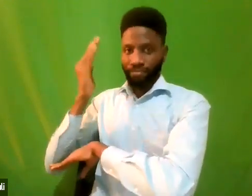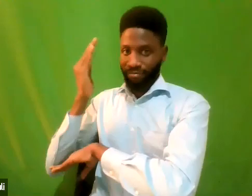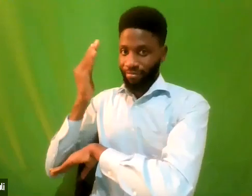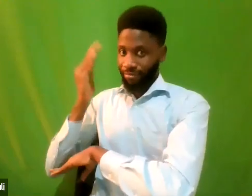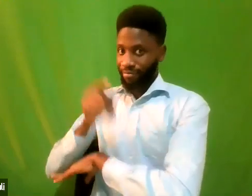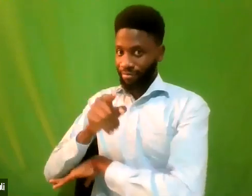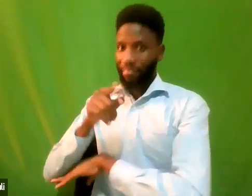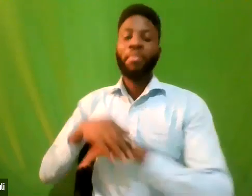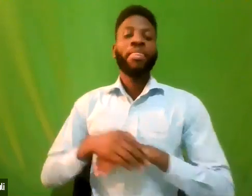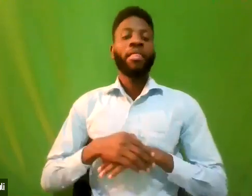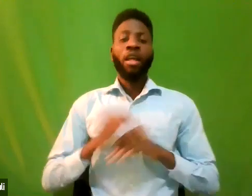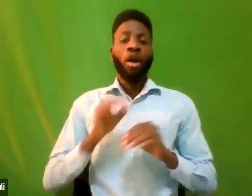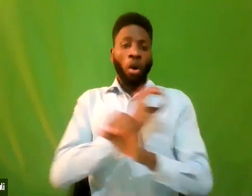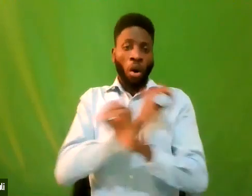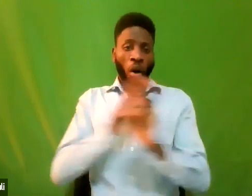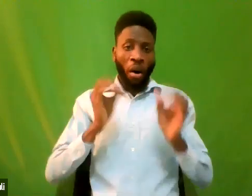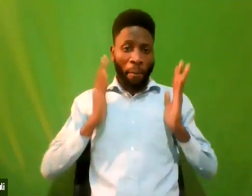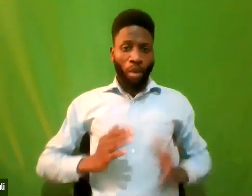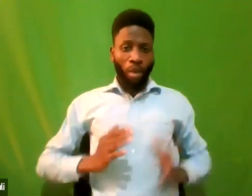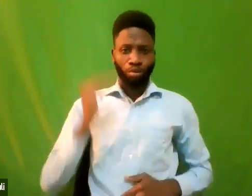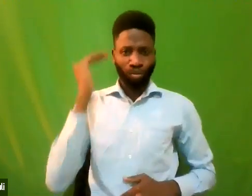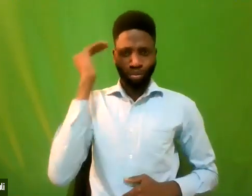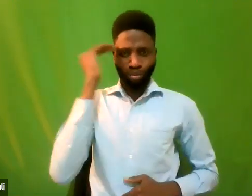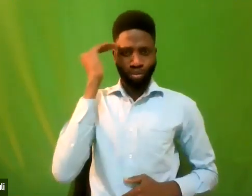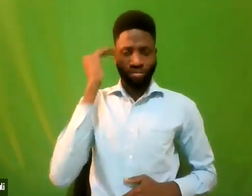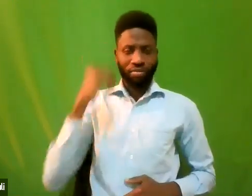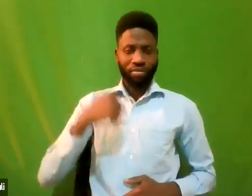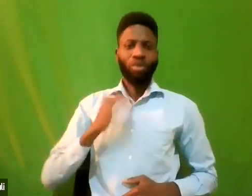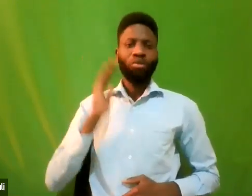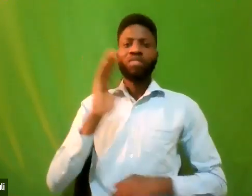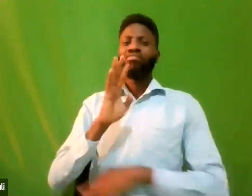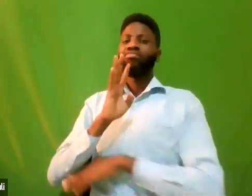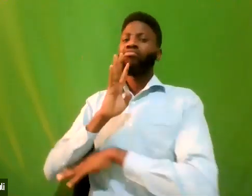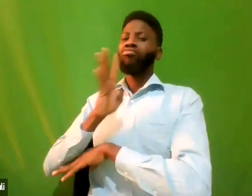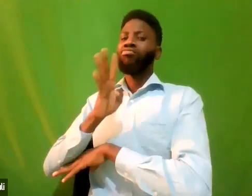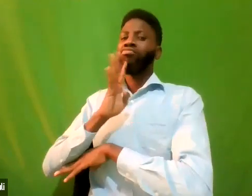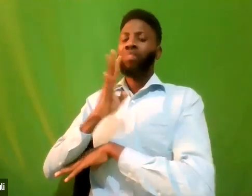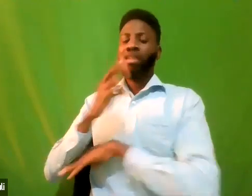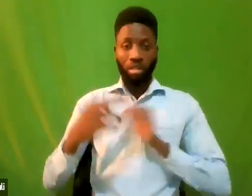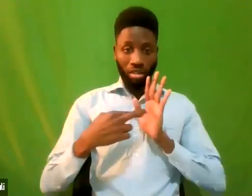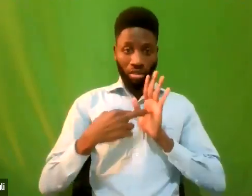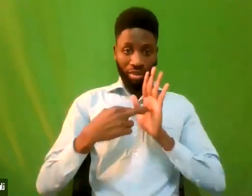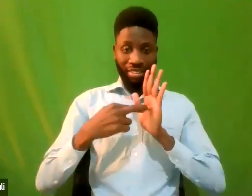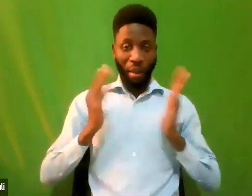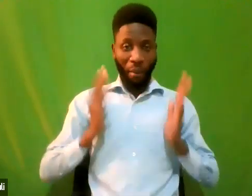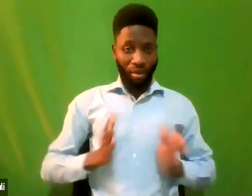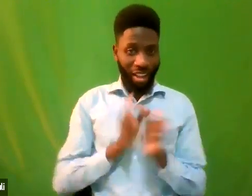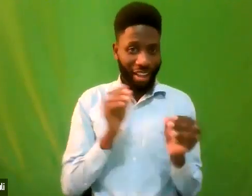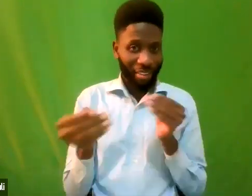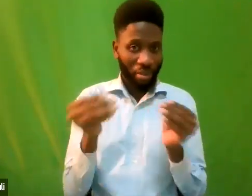Nobody knew I was going to speak on behalf of persons with disabilities. So when I got to Bomas